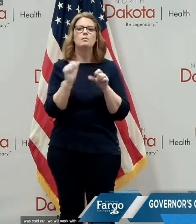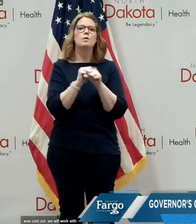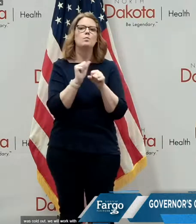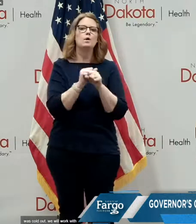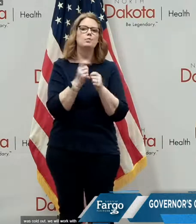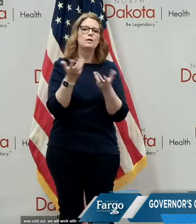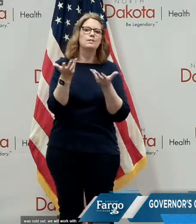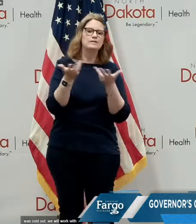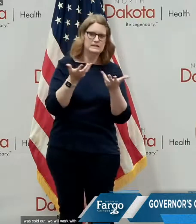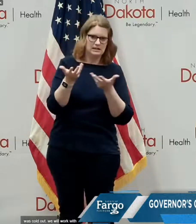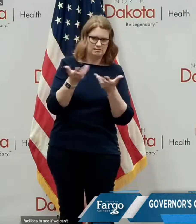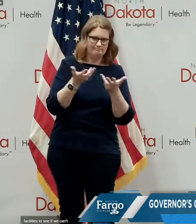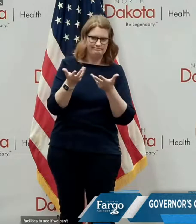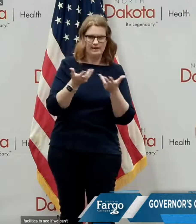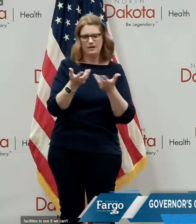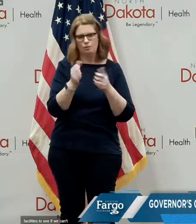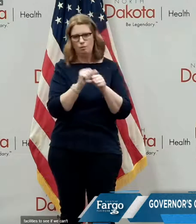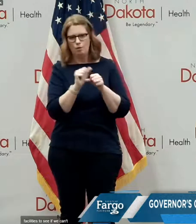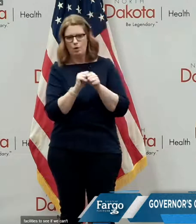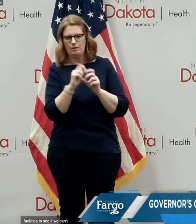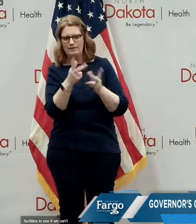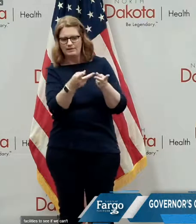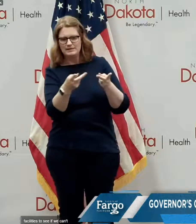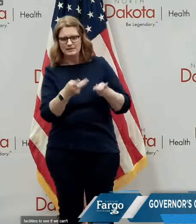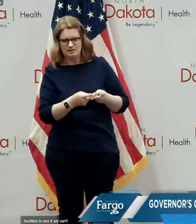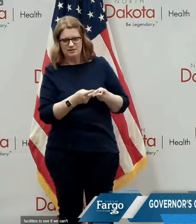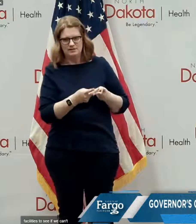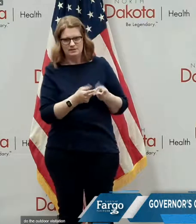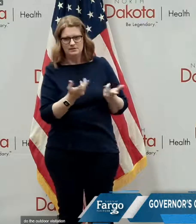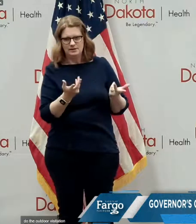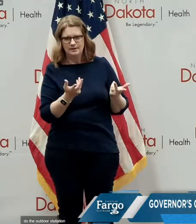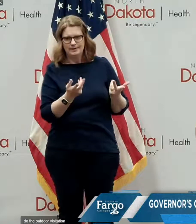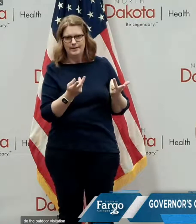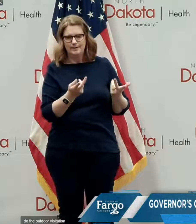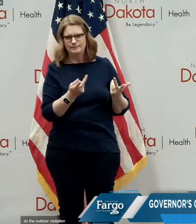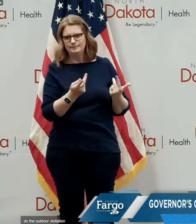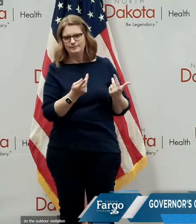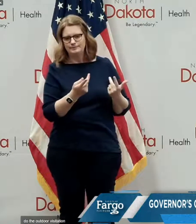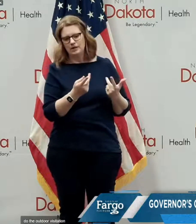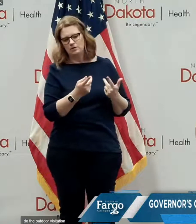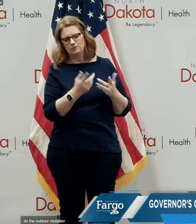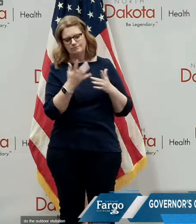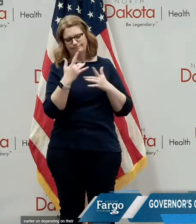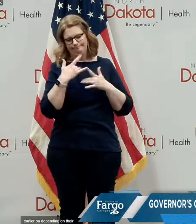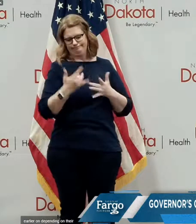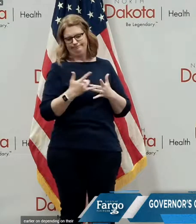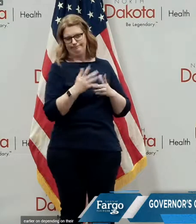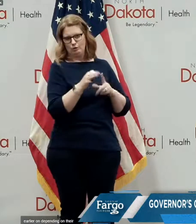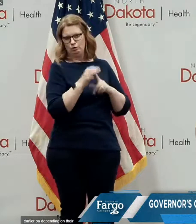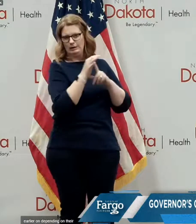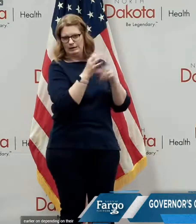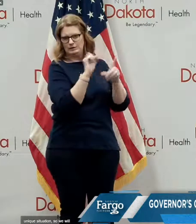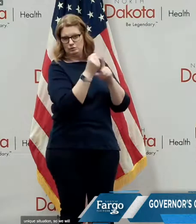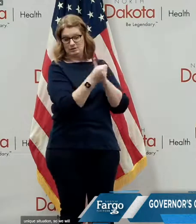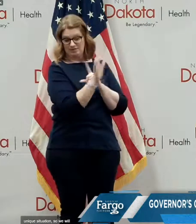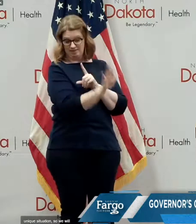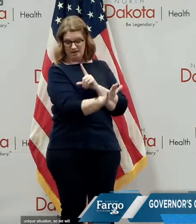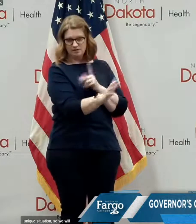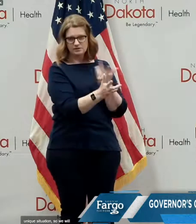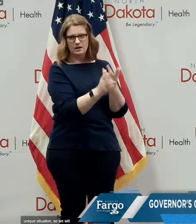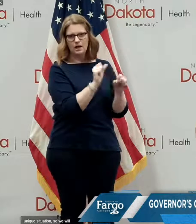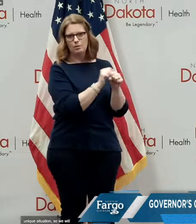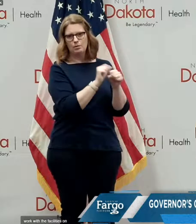we can't do the outdoor visitation earlier on, depending on their unique situation. So we will work with the facilities on that